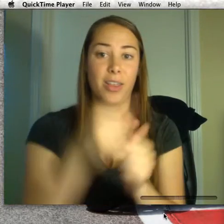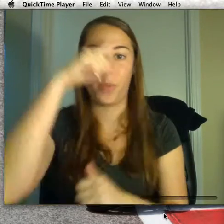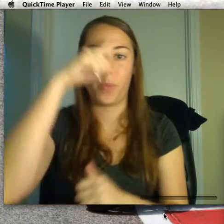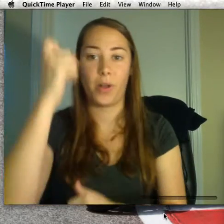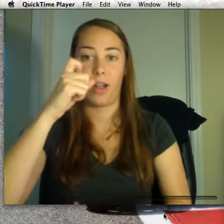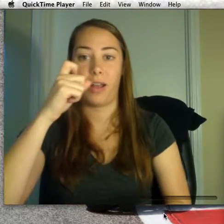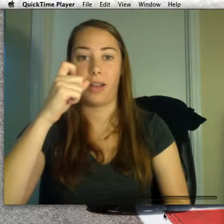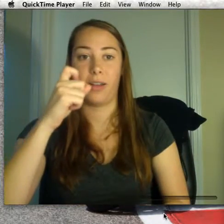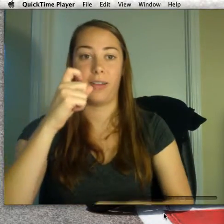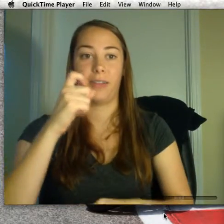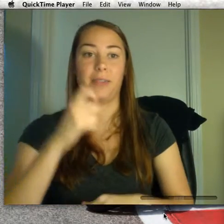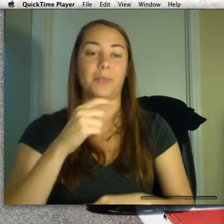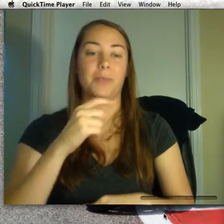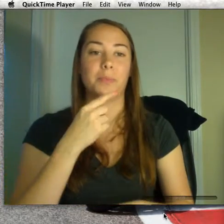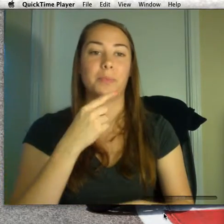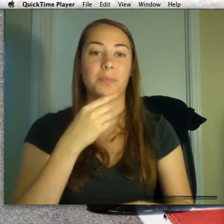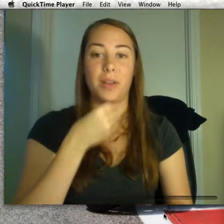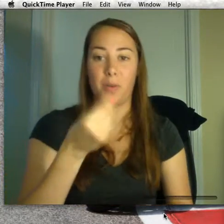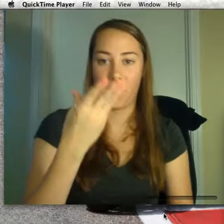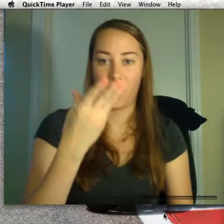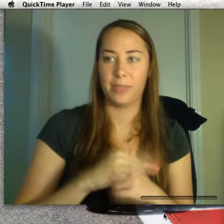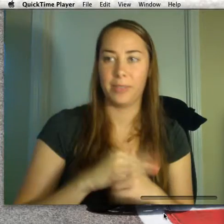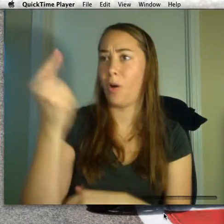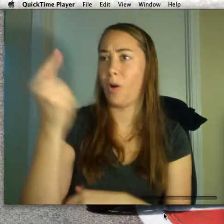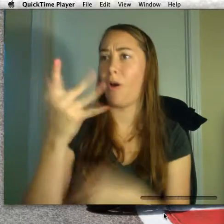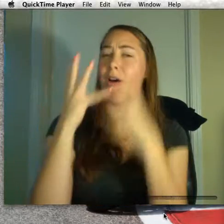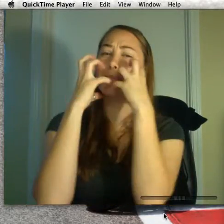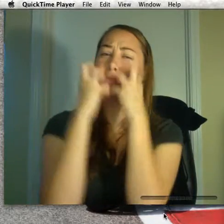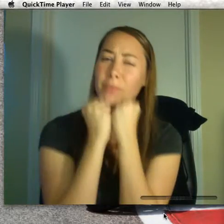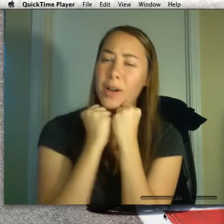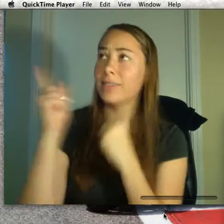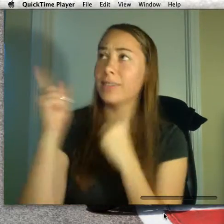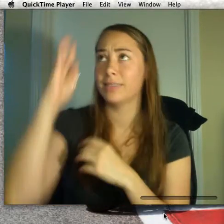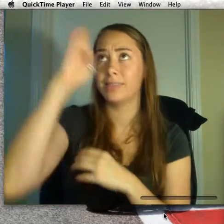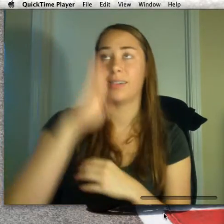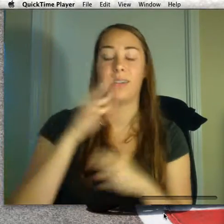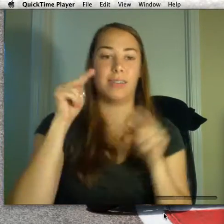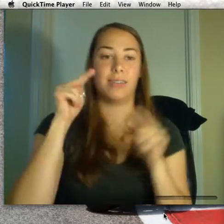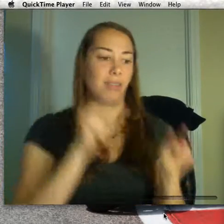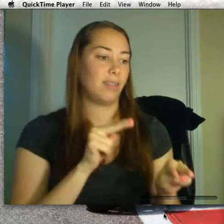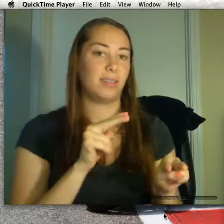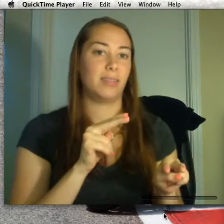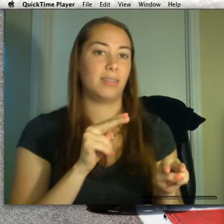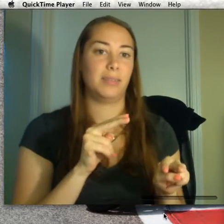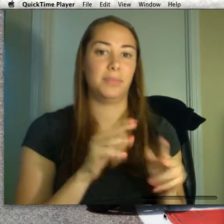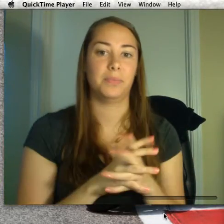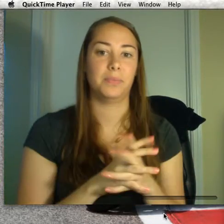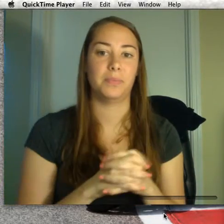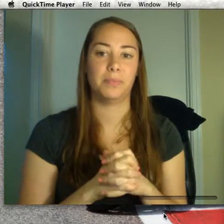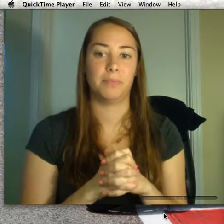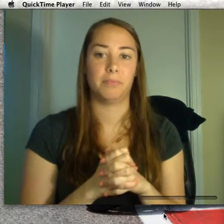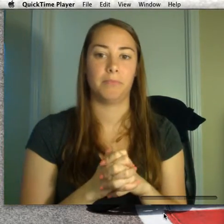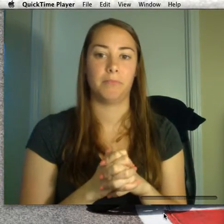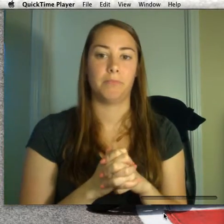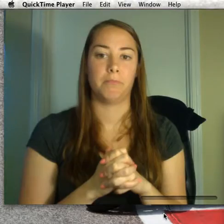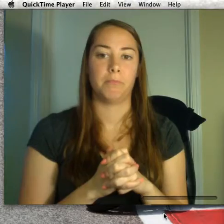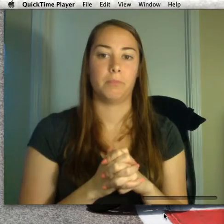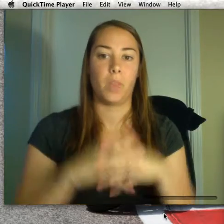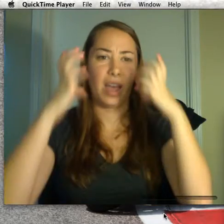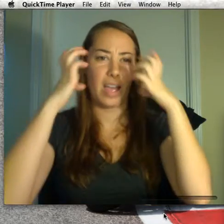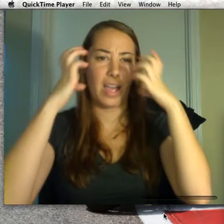precious in God's sight. Keep hope alive. Education for all of our